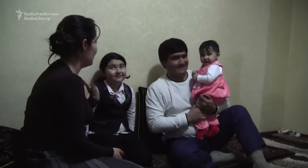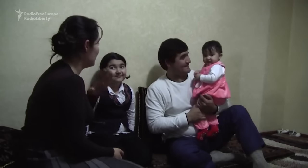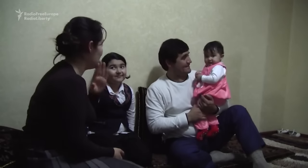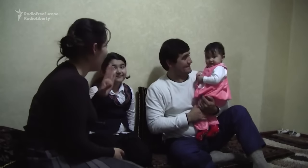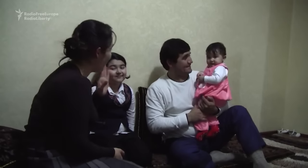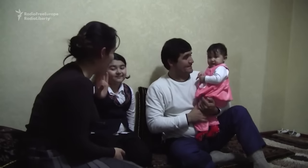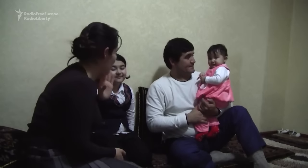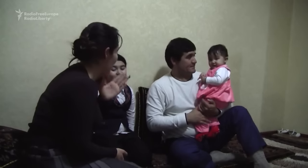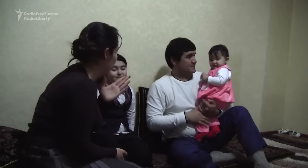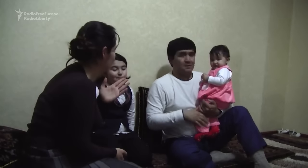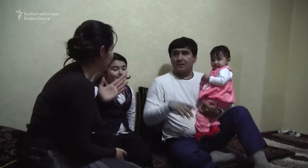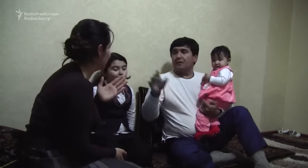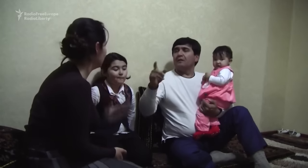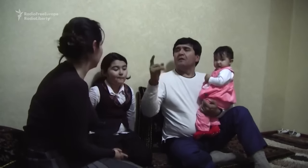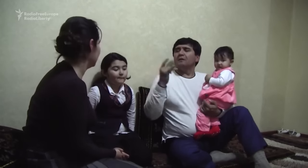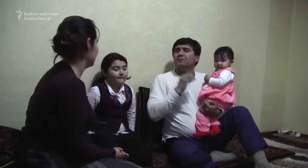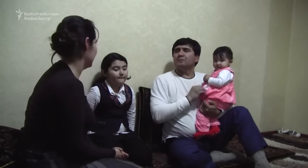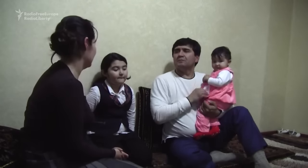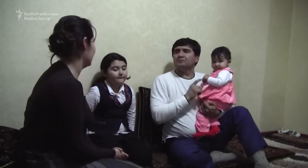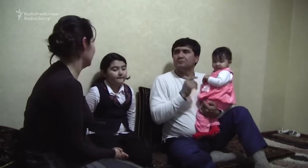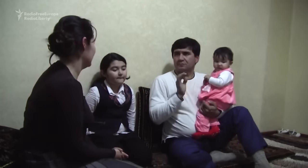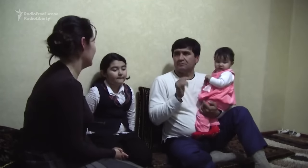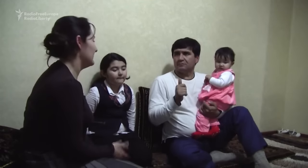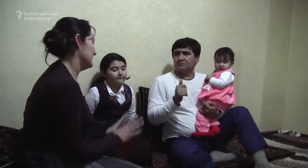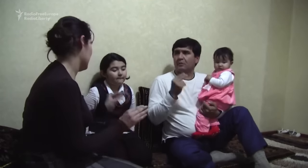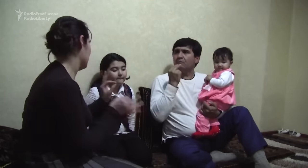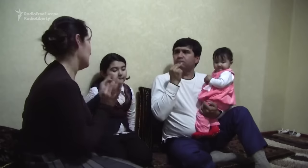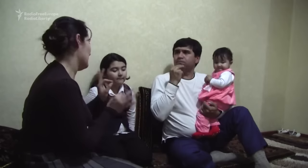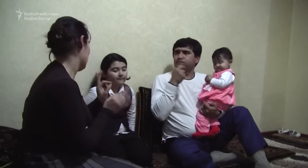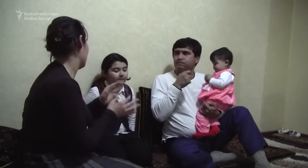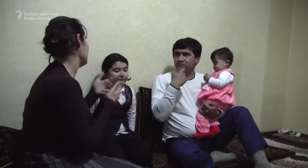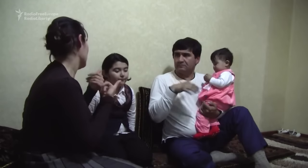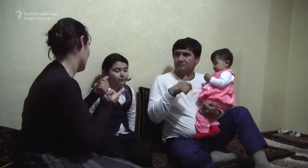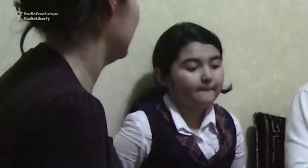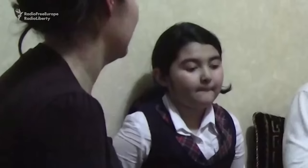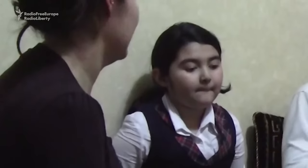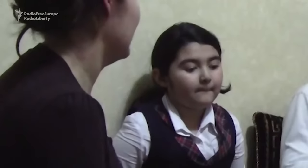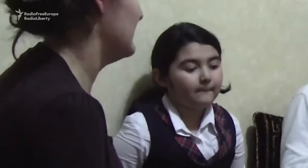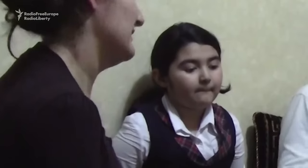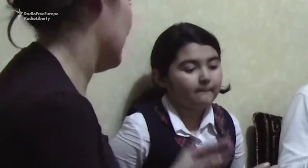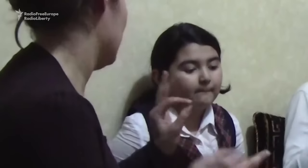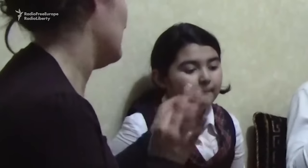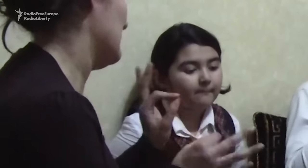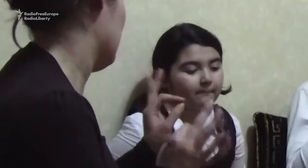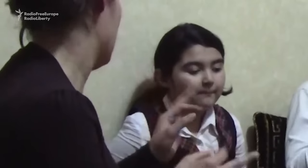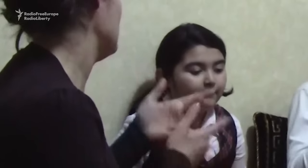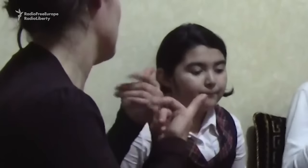Sign language is the norm in Abdujabbar Davletov's family. His wife and daughters have their hearing and are translators.